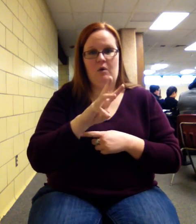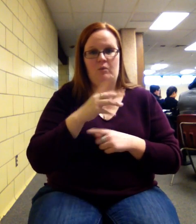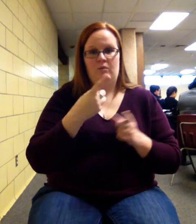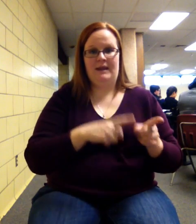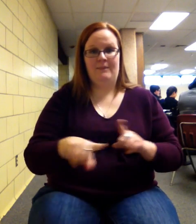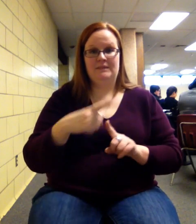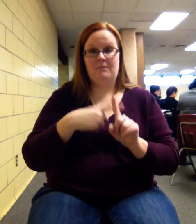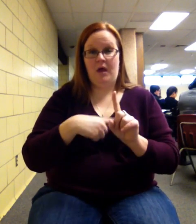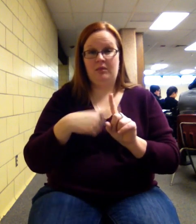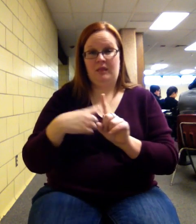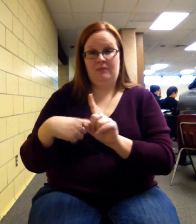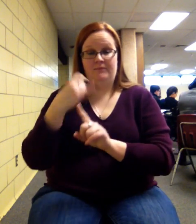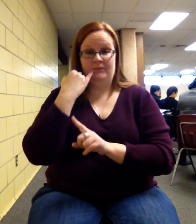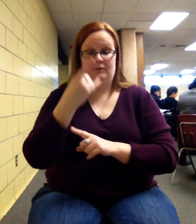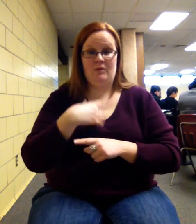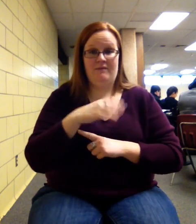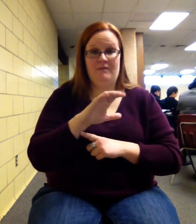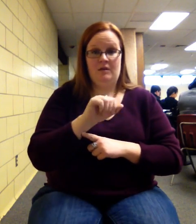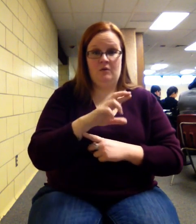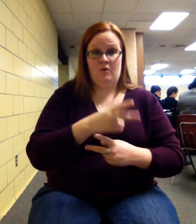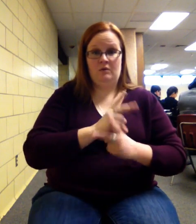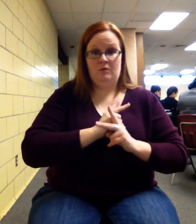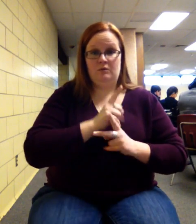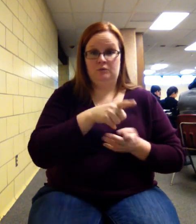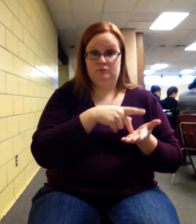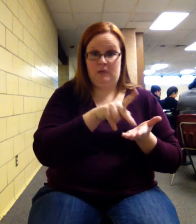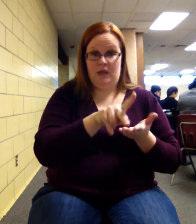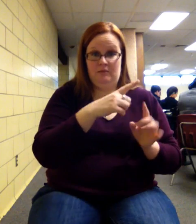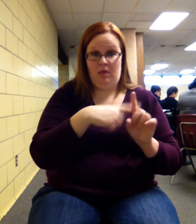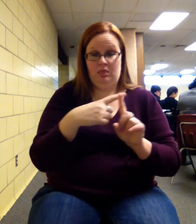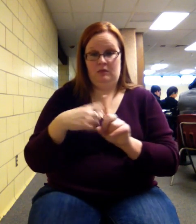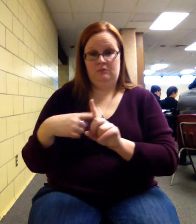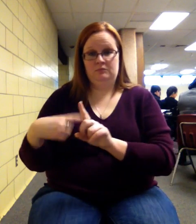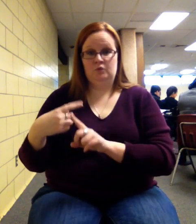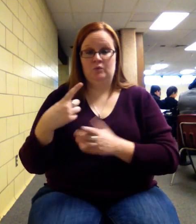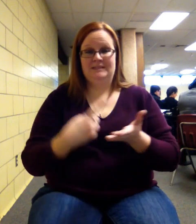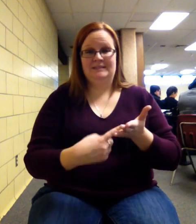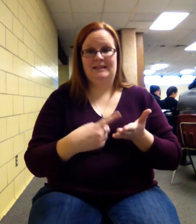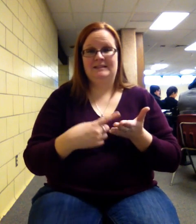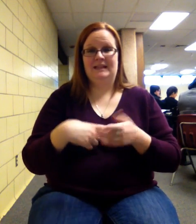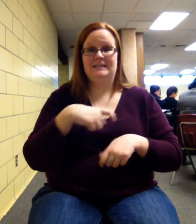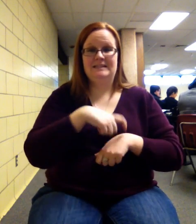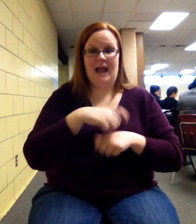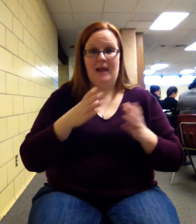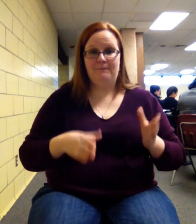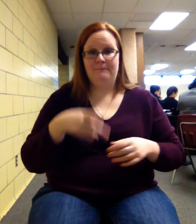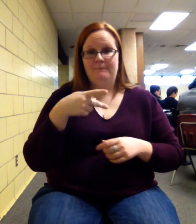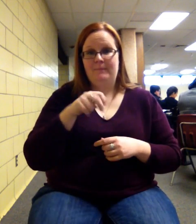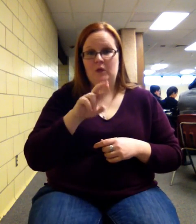loan, you're going to make the payments every month. So we're talking about the number of periods then, and so that's going to coordinate with